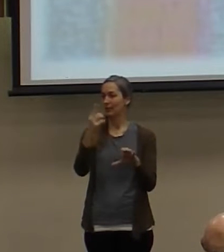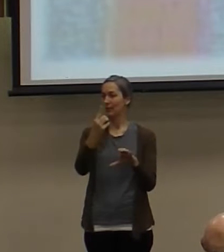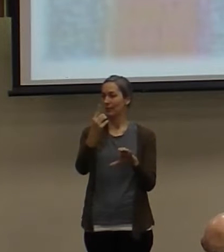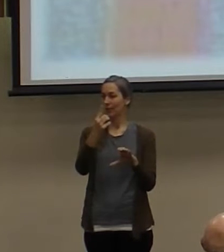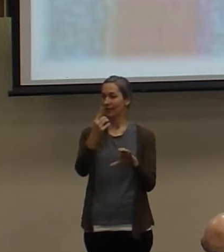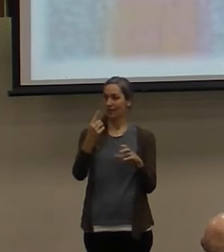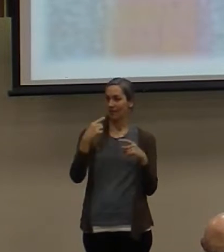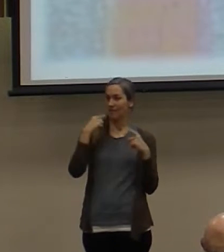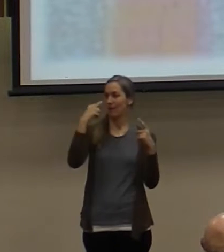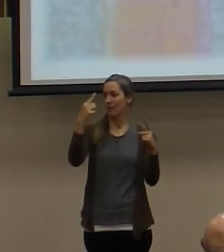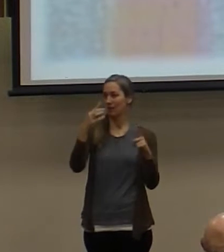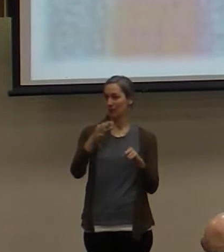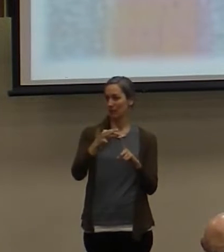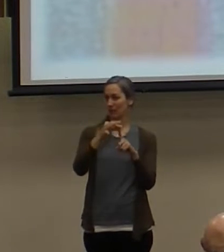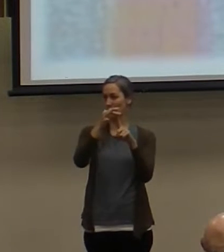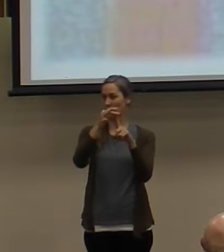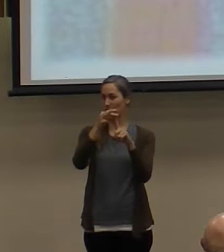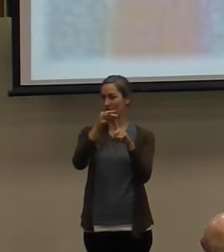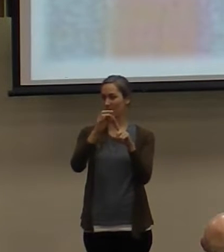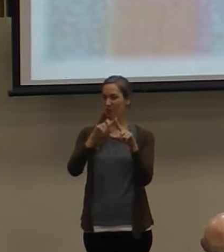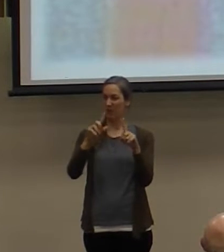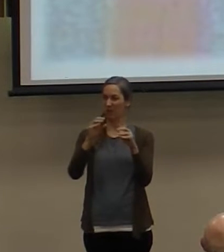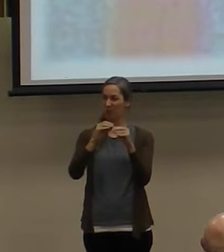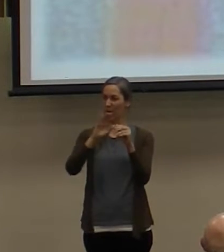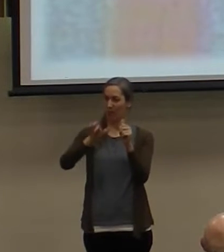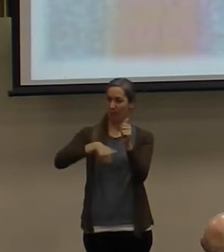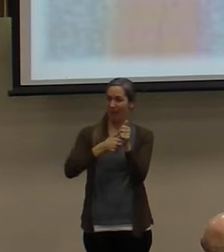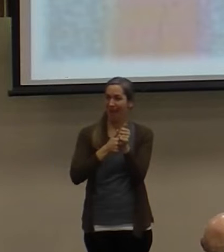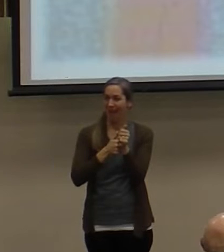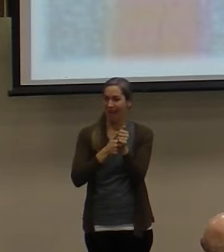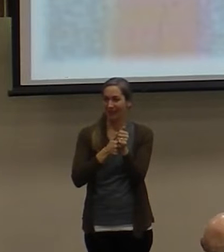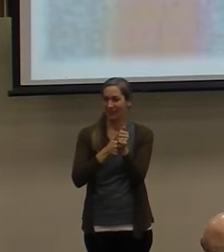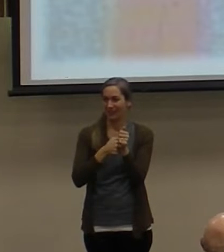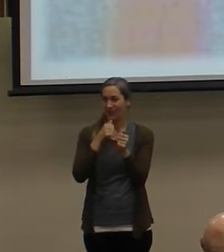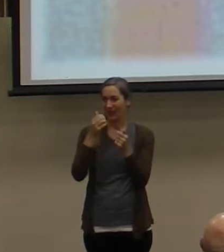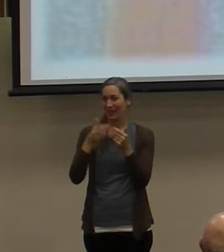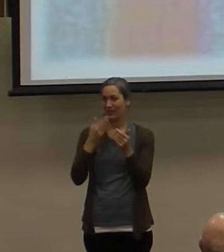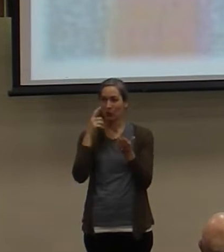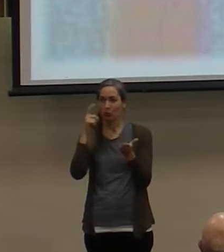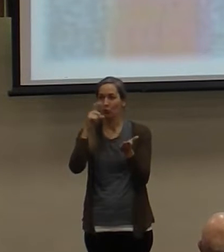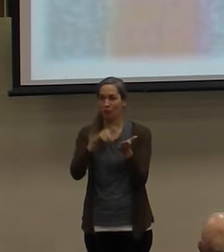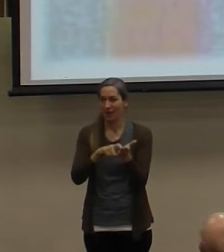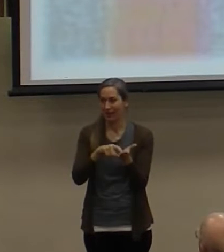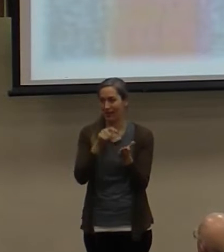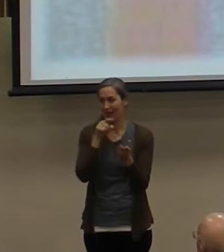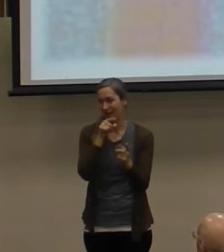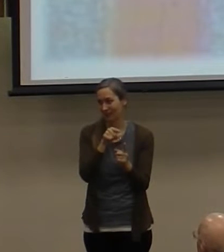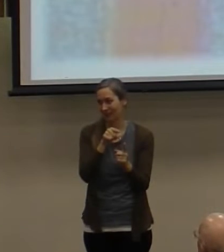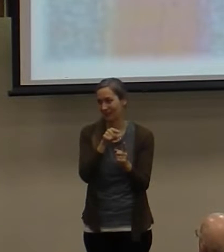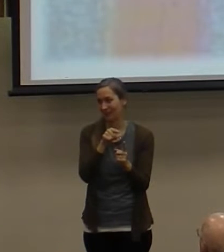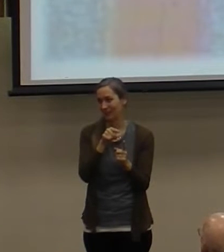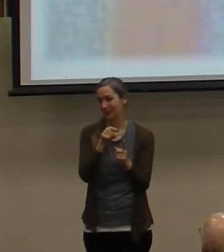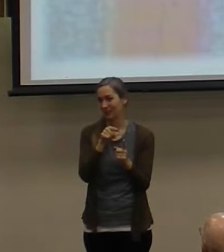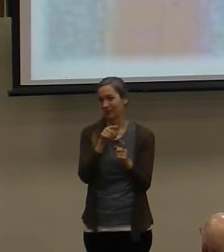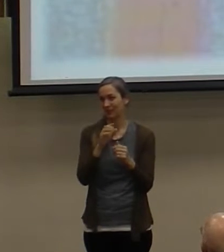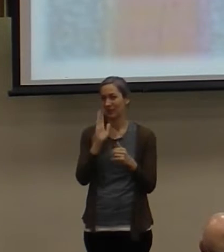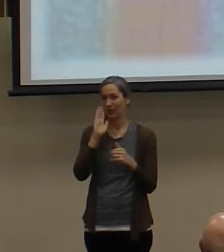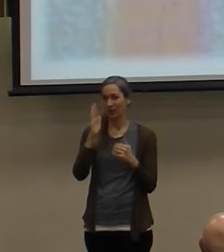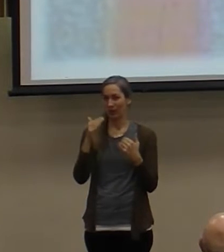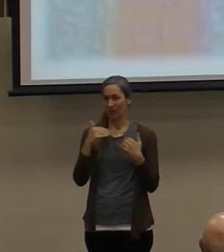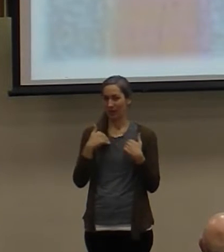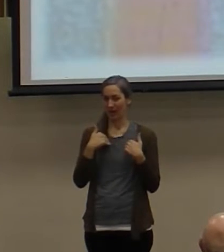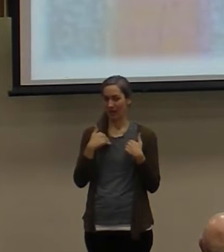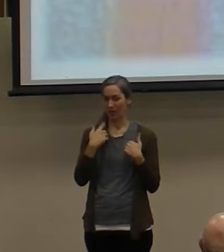of famous, but he was kind of behind the scenes, and so he was not easily recognized in all of that. And so there would be one who would